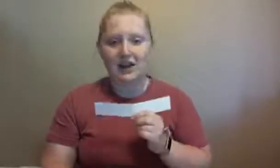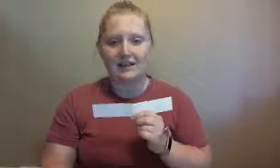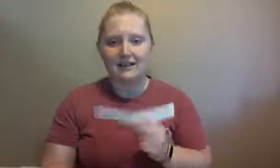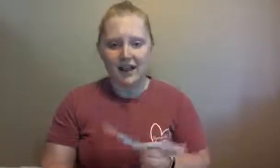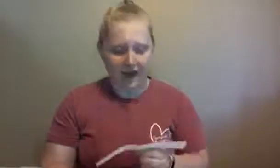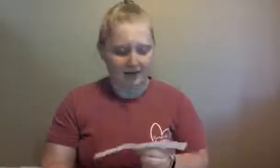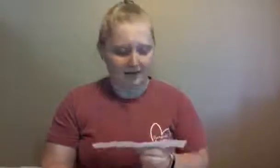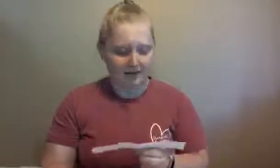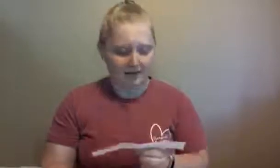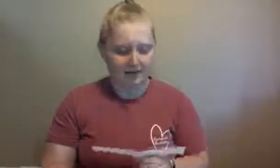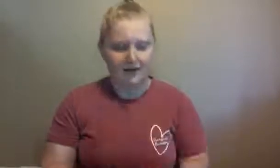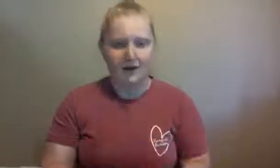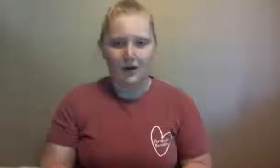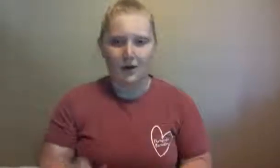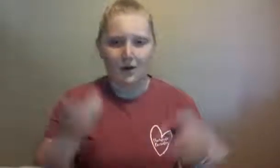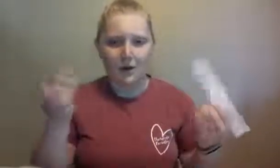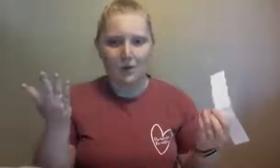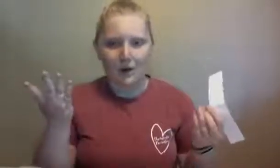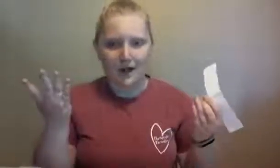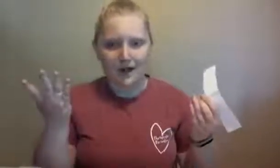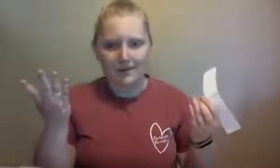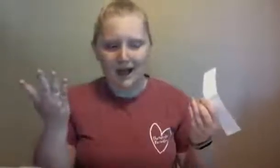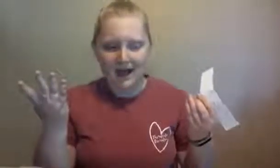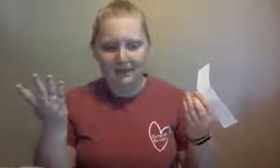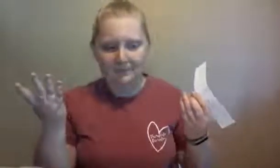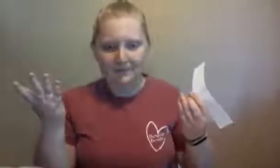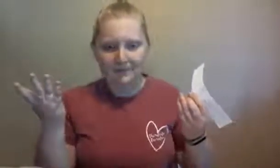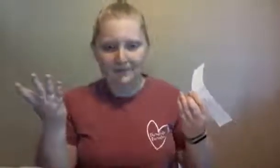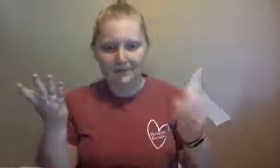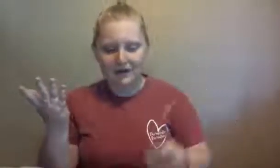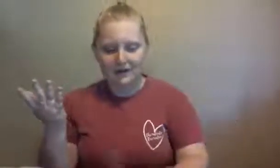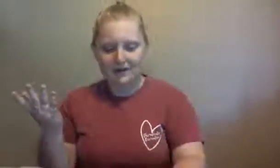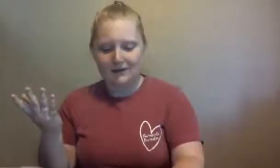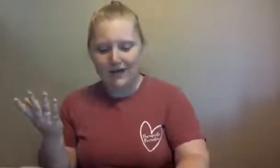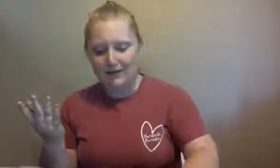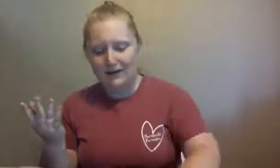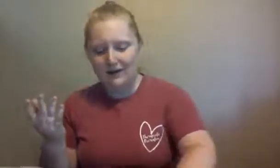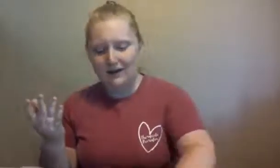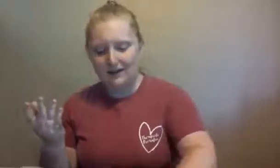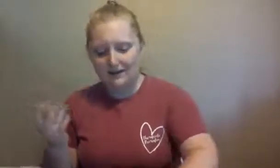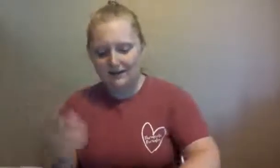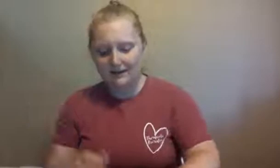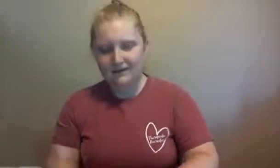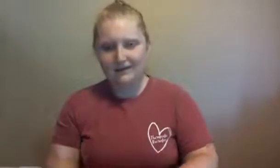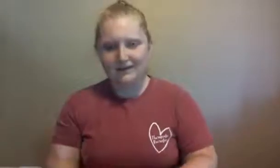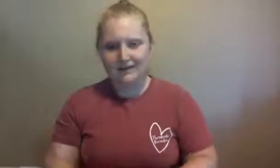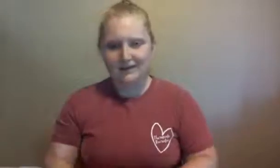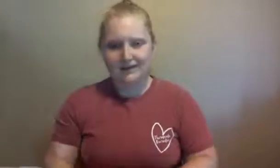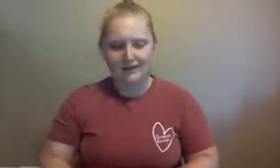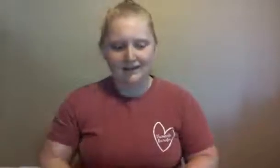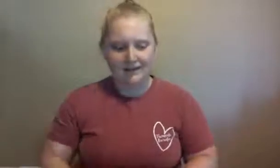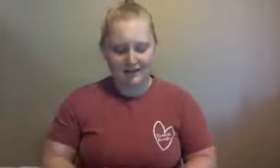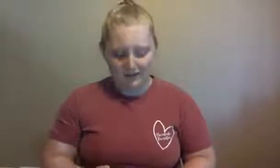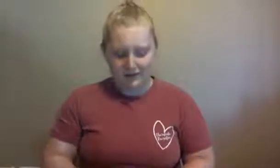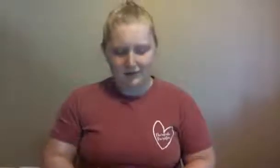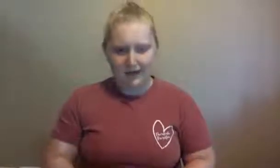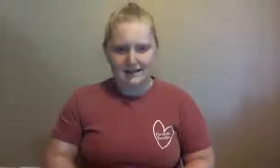chase cats. What am I? Do you guys know what that one was? Did you guess